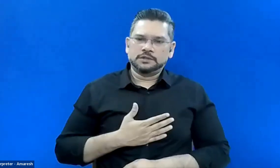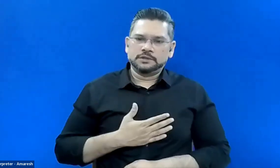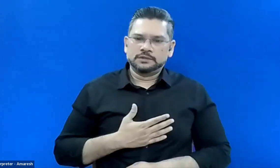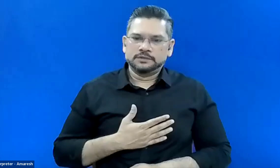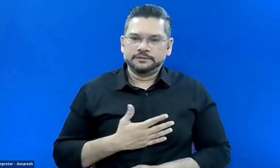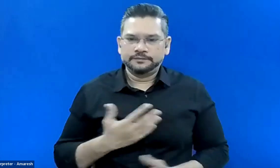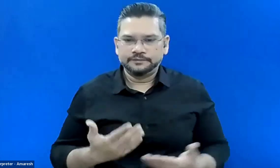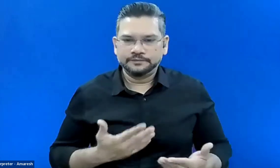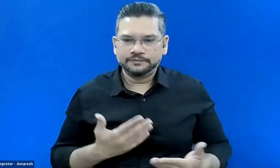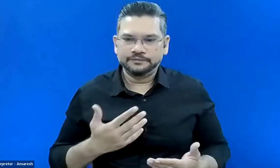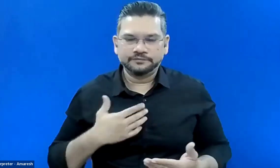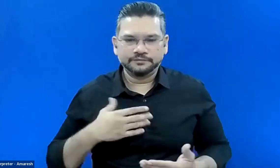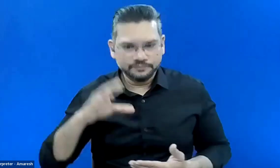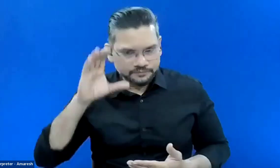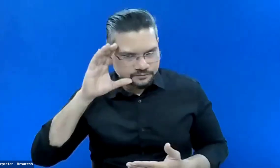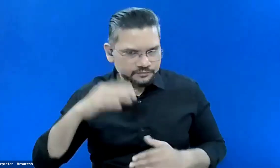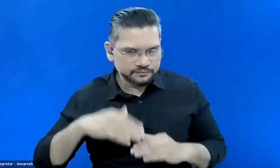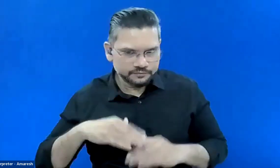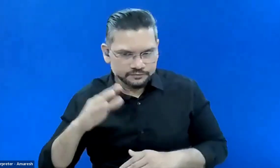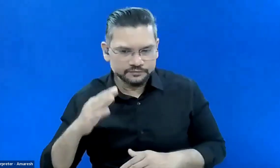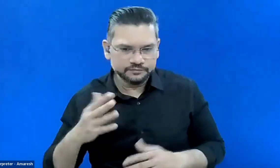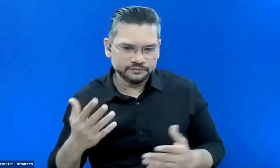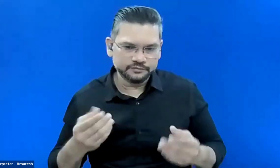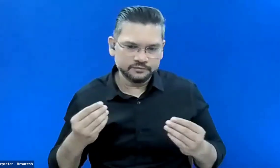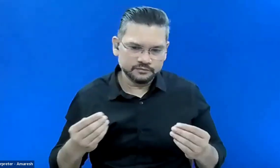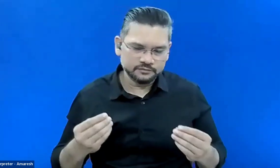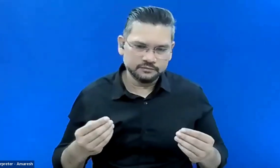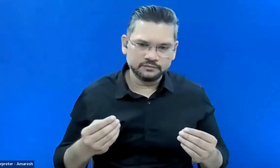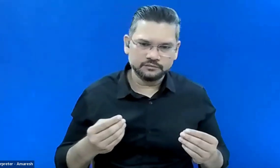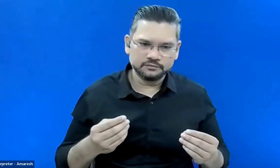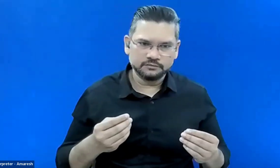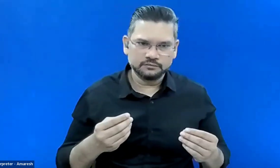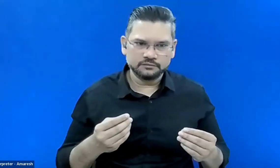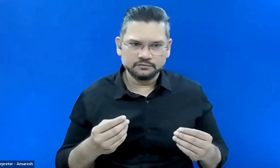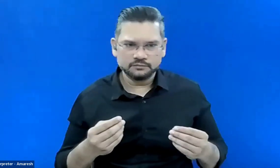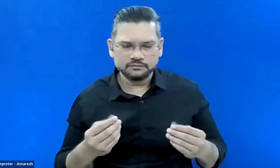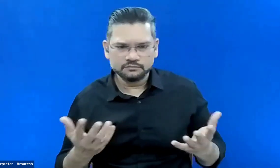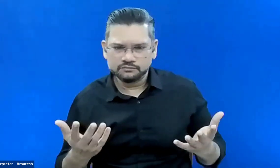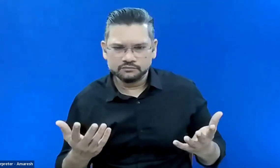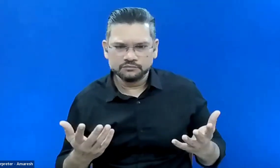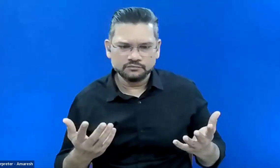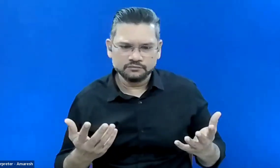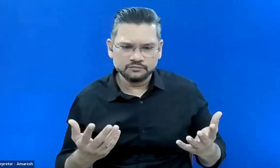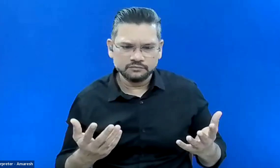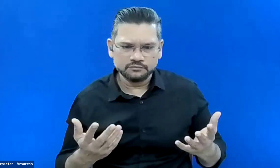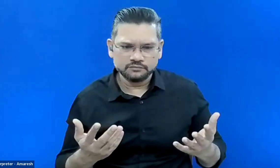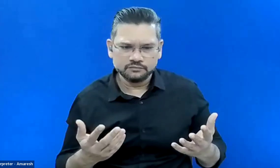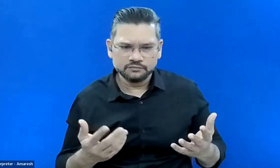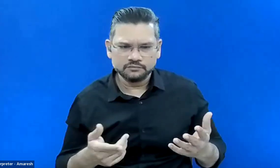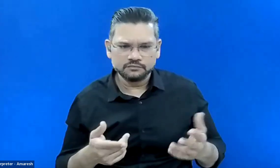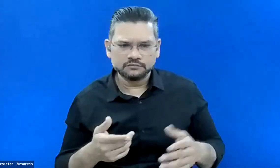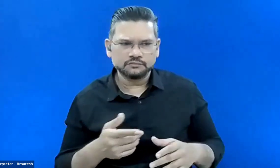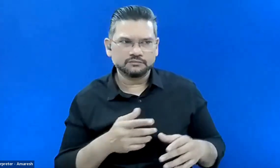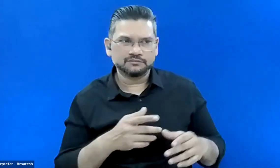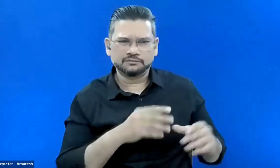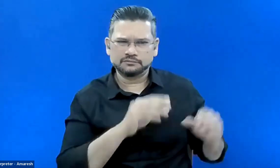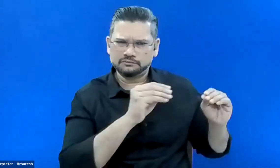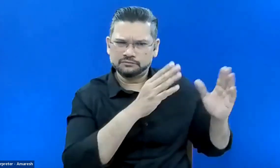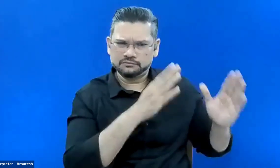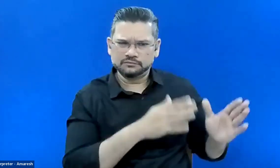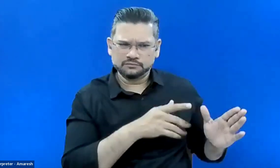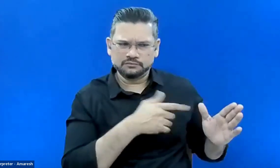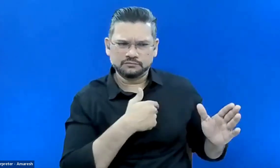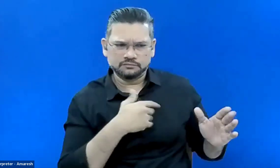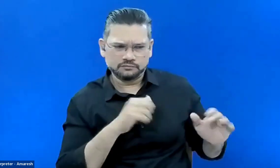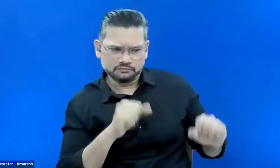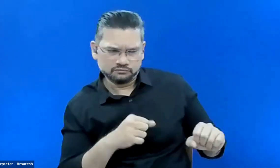I want to listen the learning of that day, I will ask the professor, like, "Can I do this and